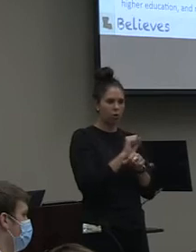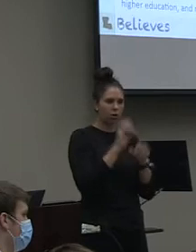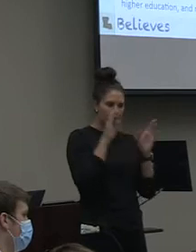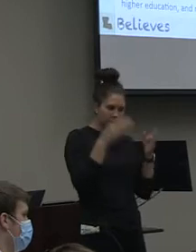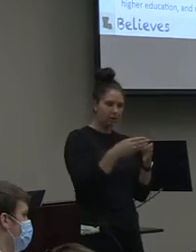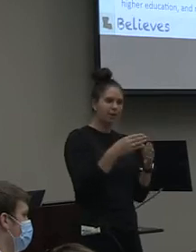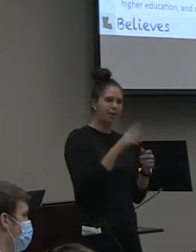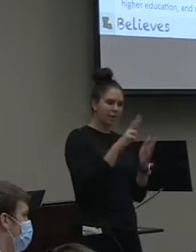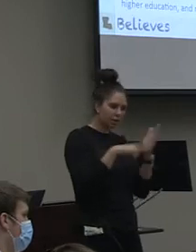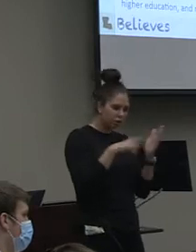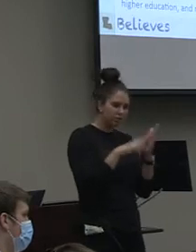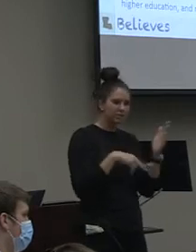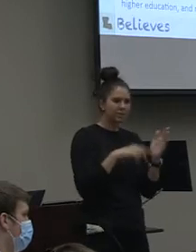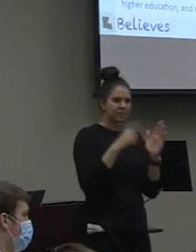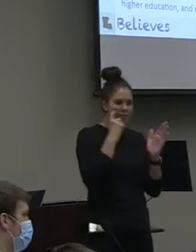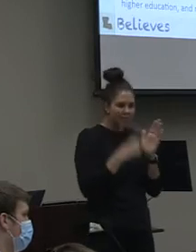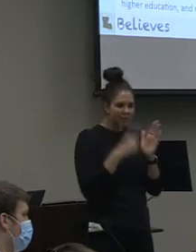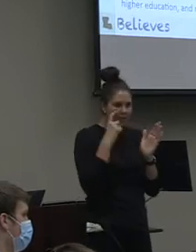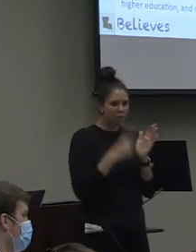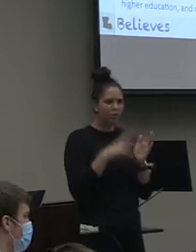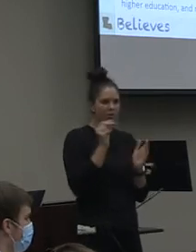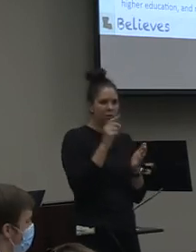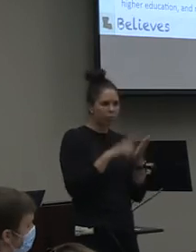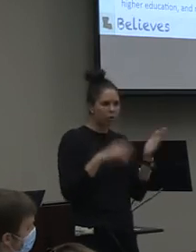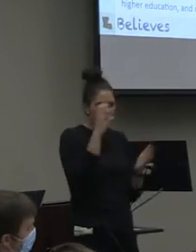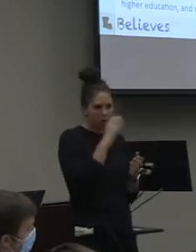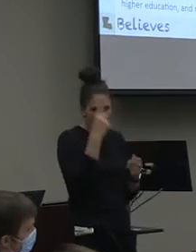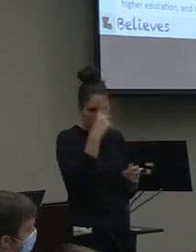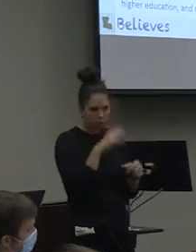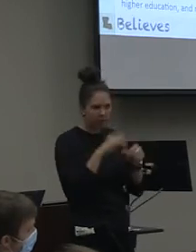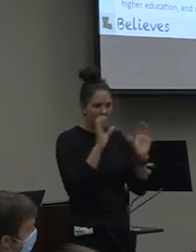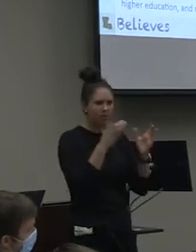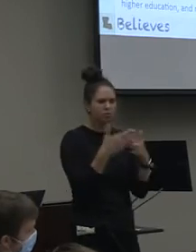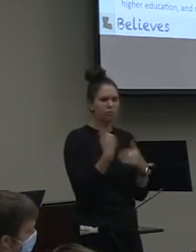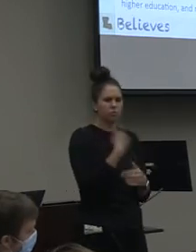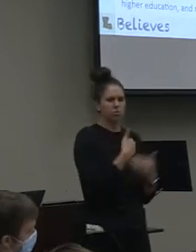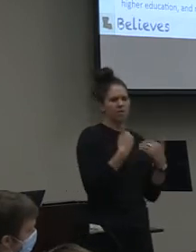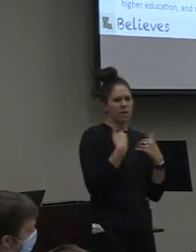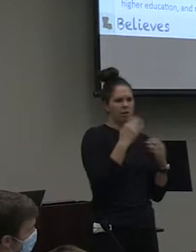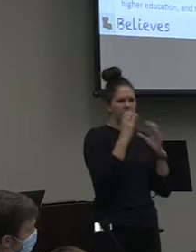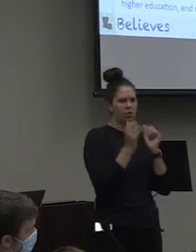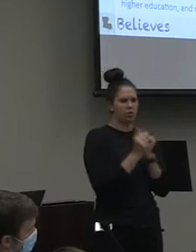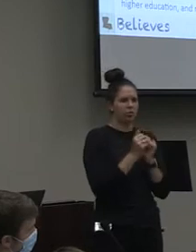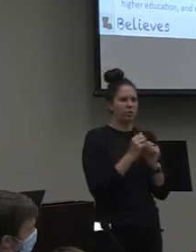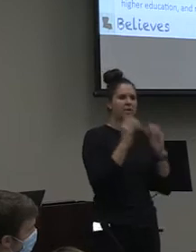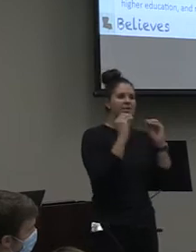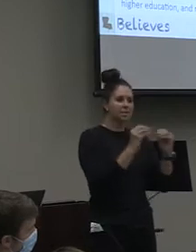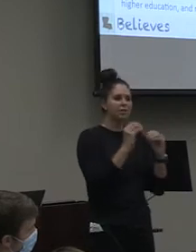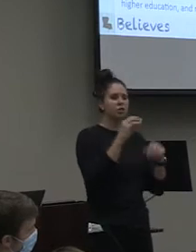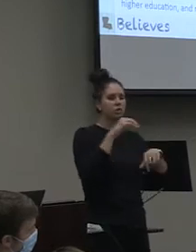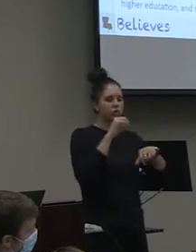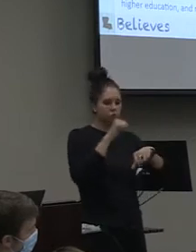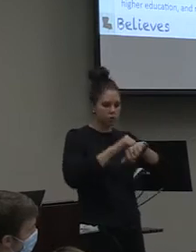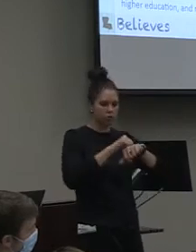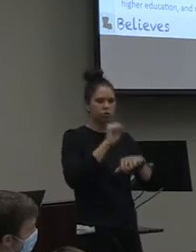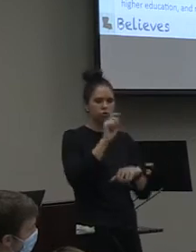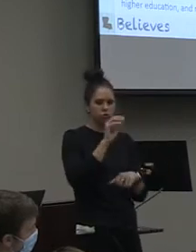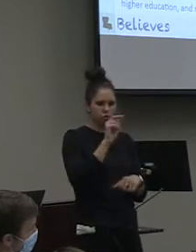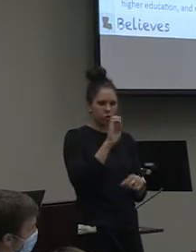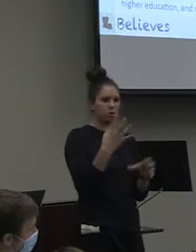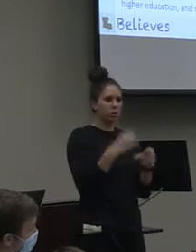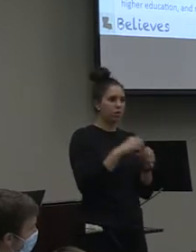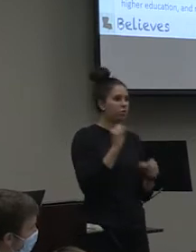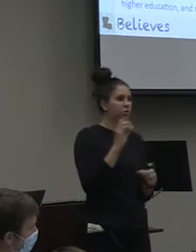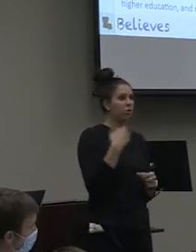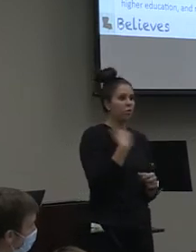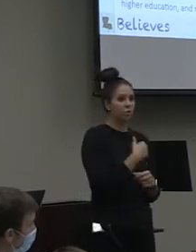literacy indicators, some look fors in classrooms, so we have had conversations with Teachstone about incorporating that in so that we wouldn't